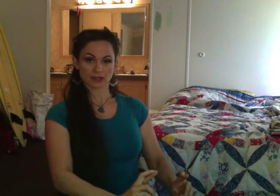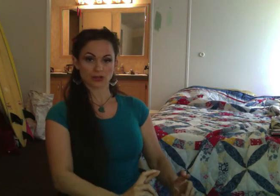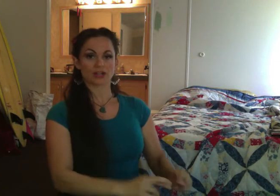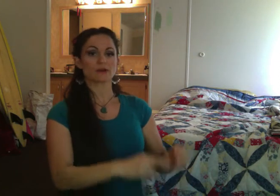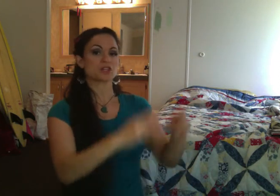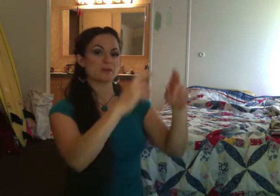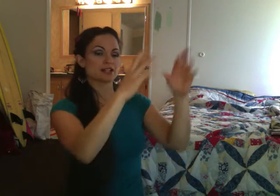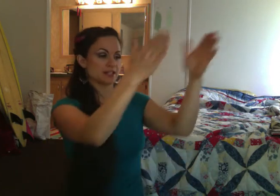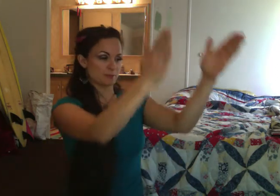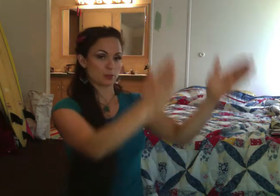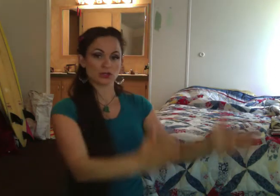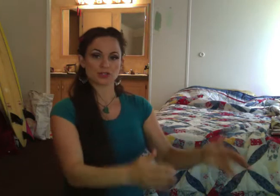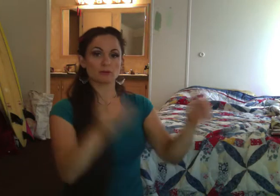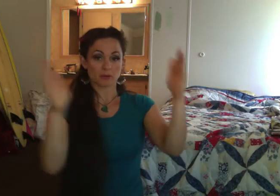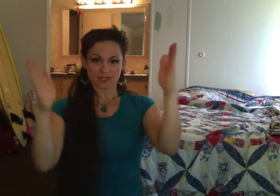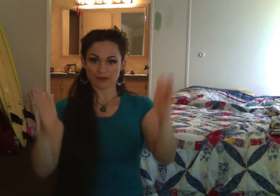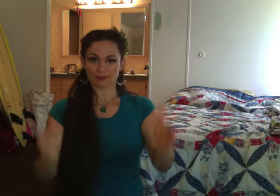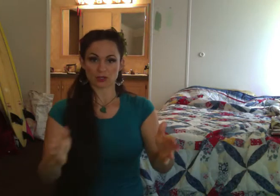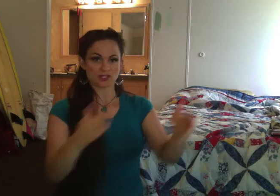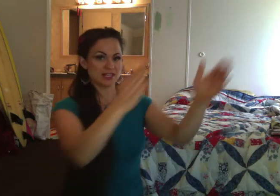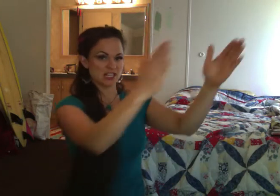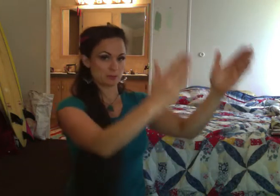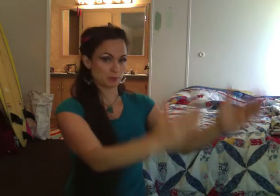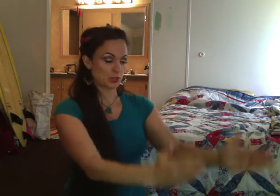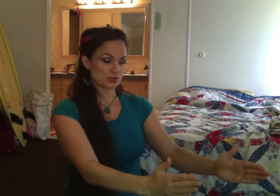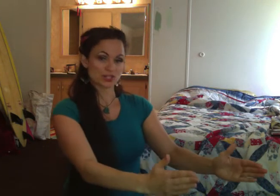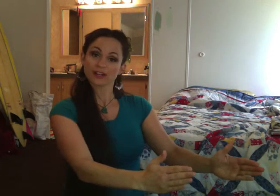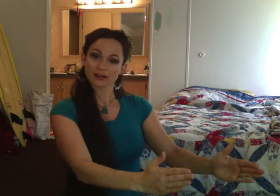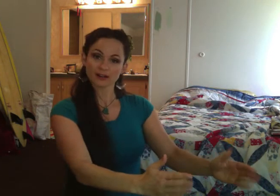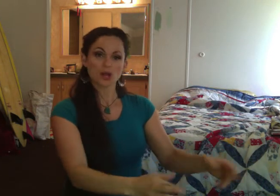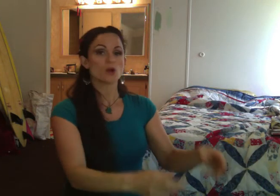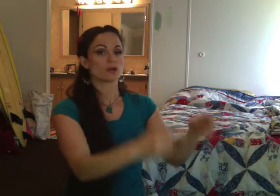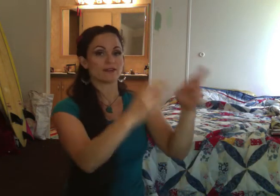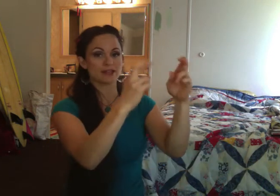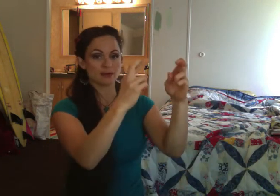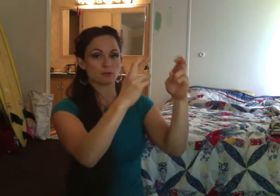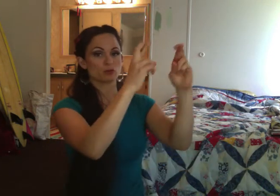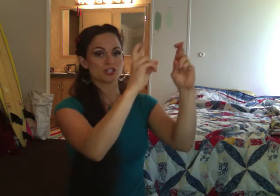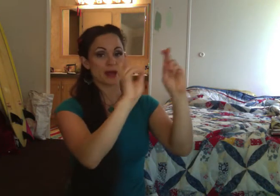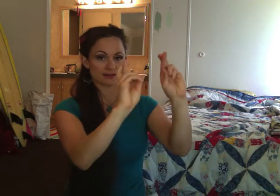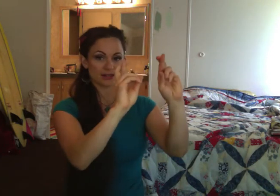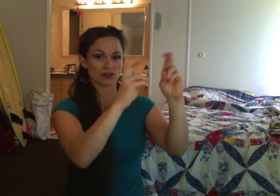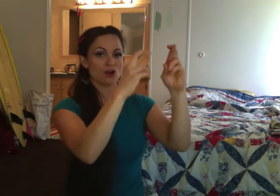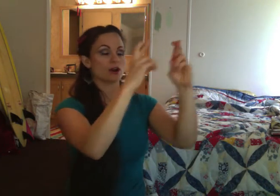giving respect to this person. Remember the sign for person, this person over here, we're giving them respect, the letter R.